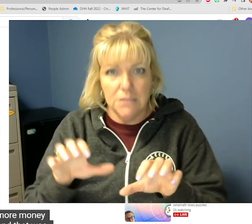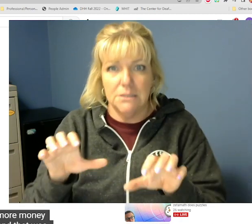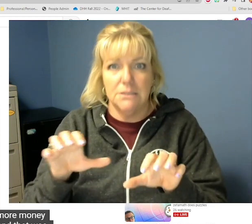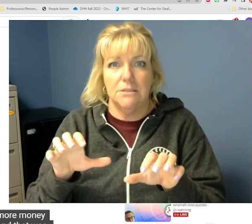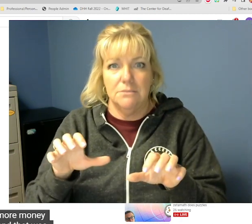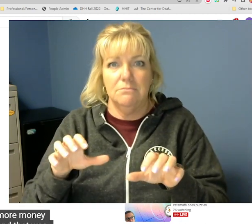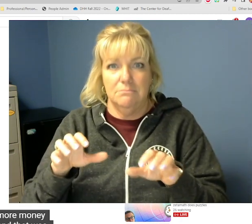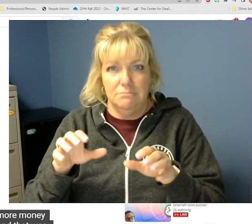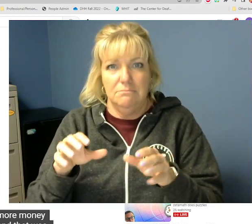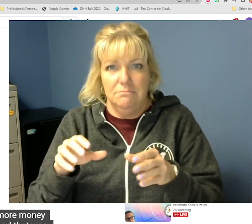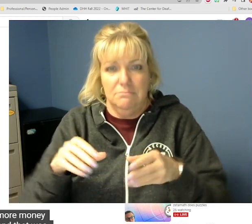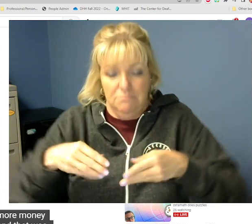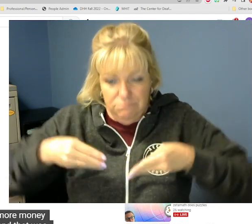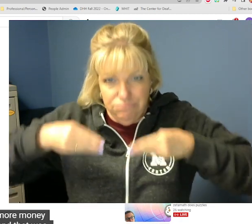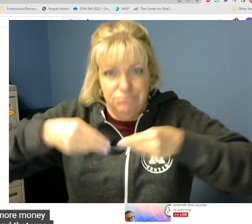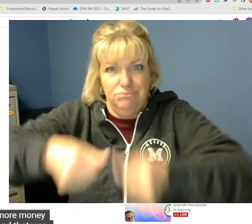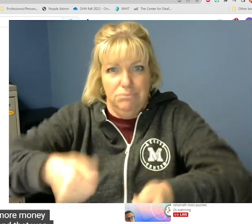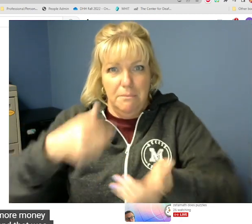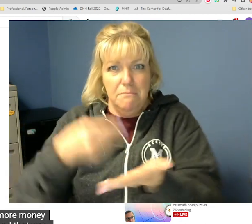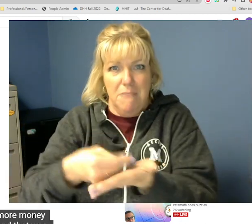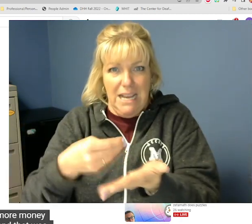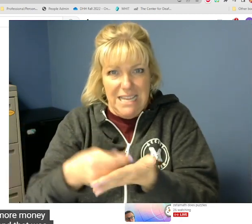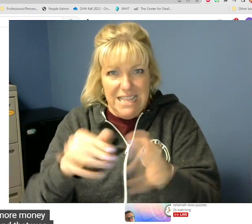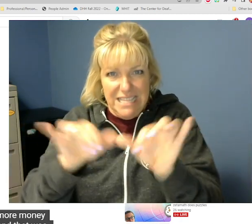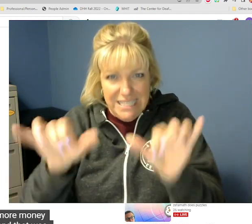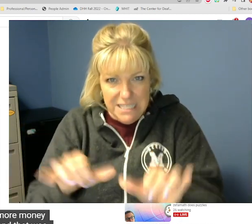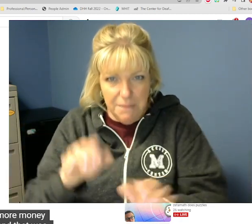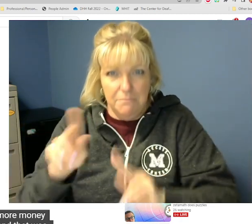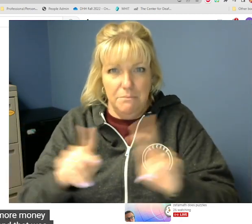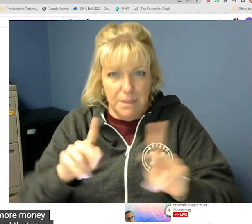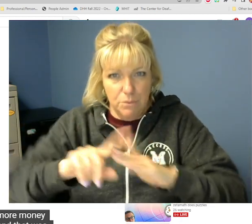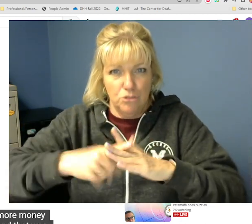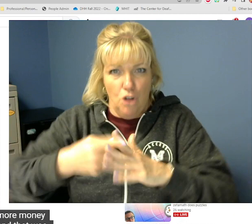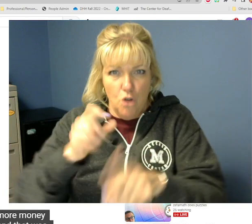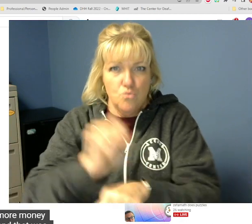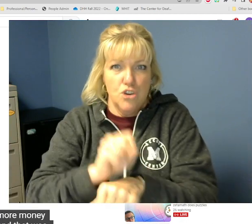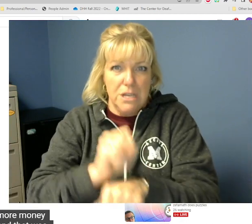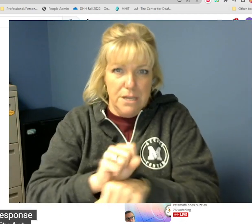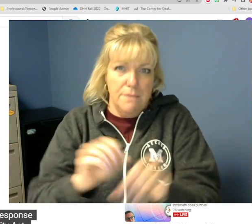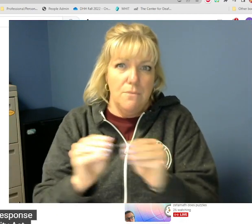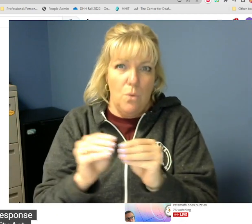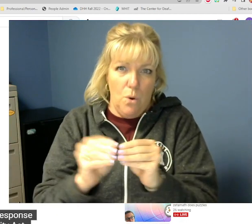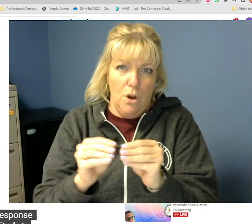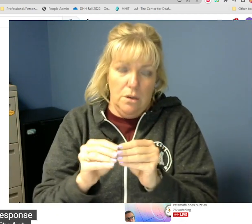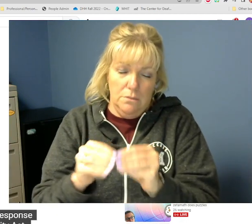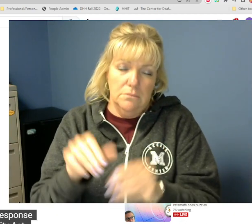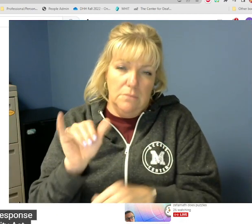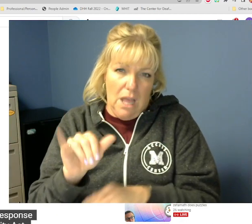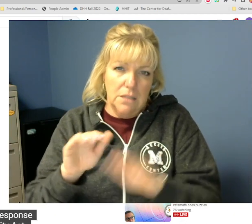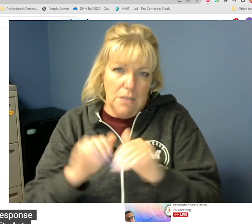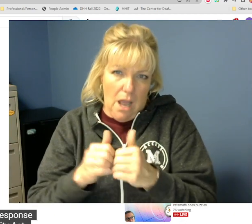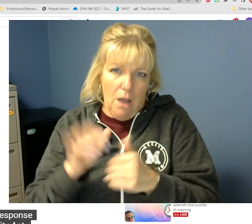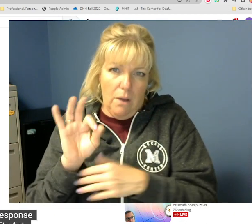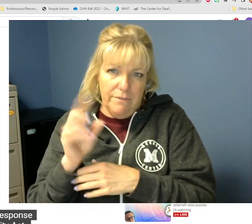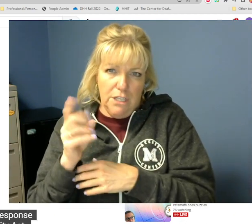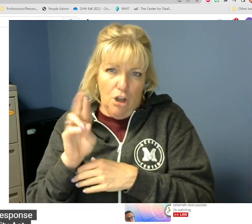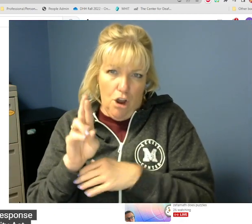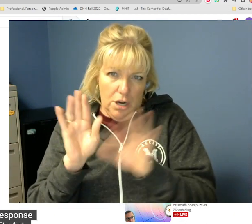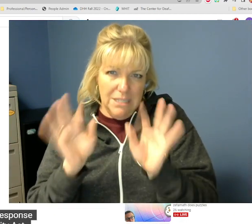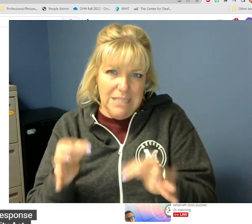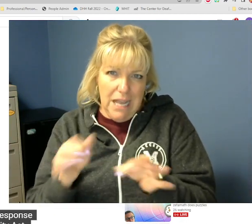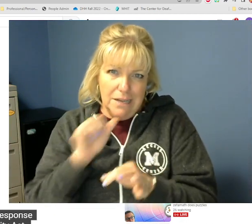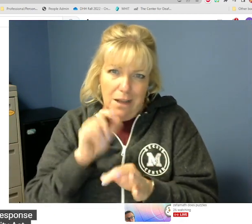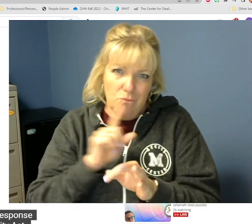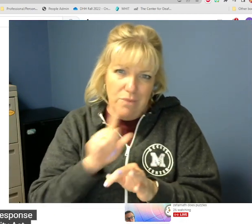get more money moving and more people moving, and that was how Roosevelt did it. And